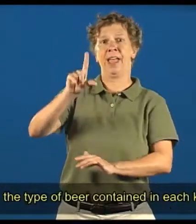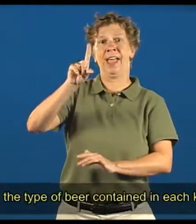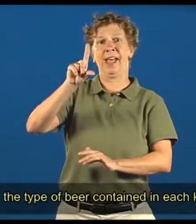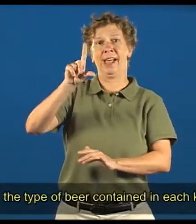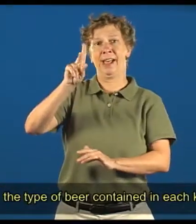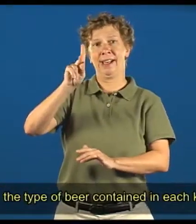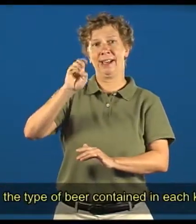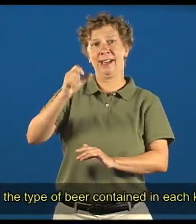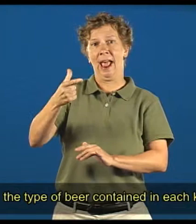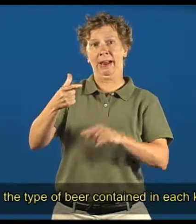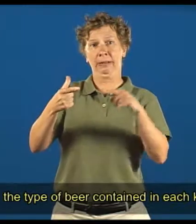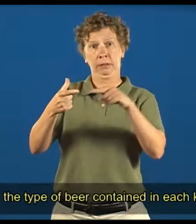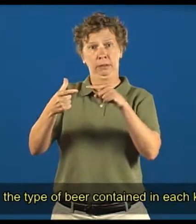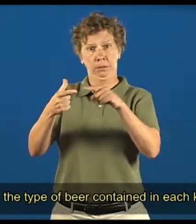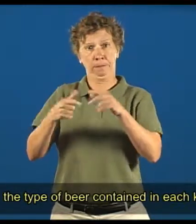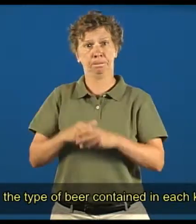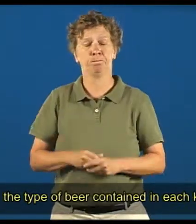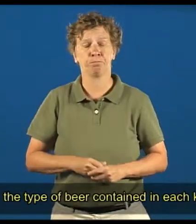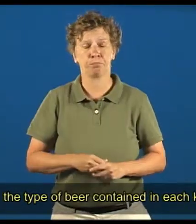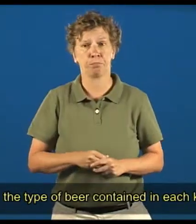of beer contained in each keg.